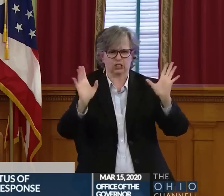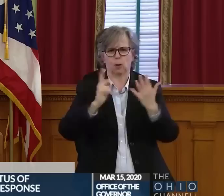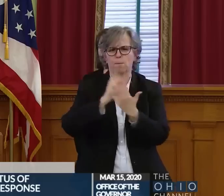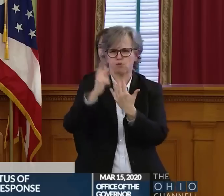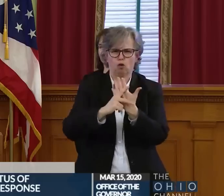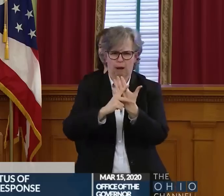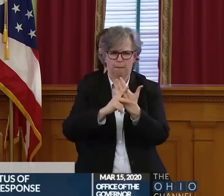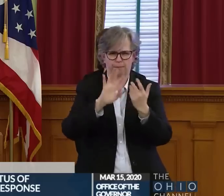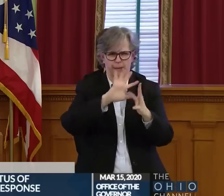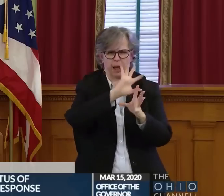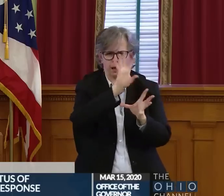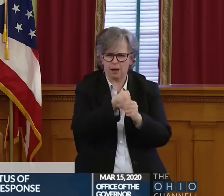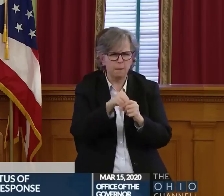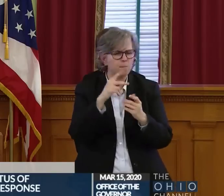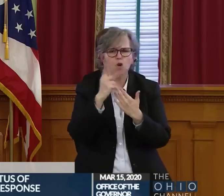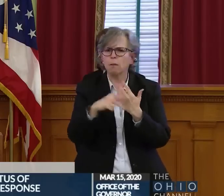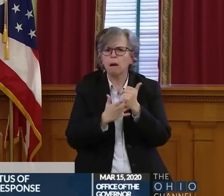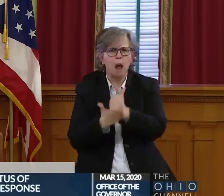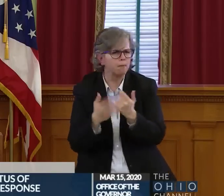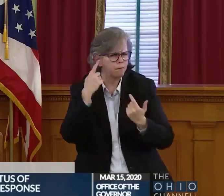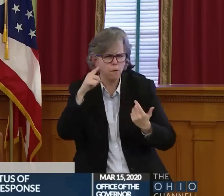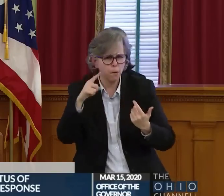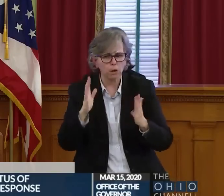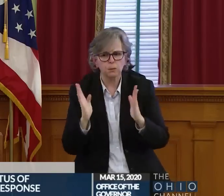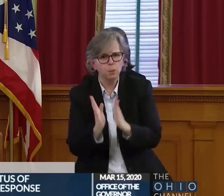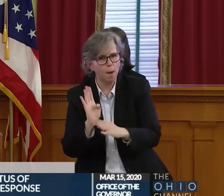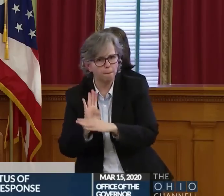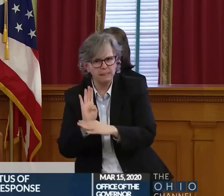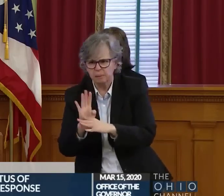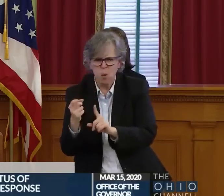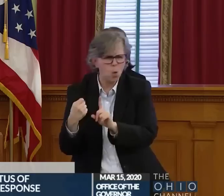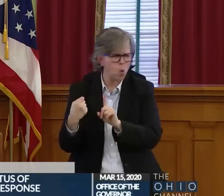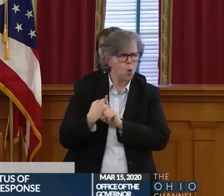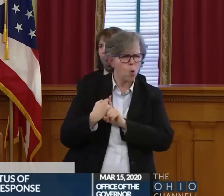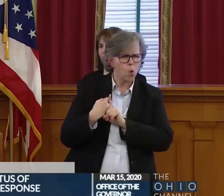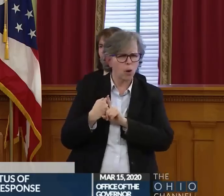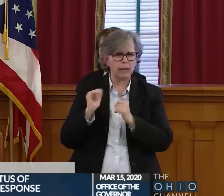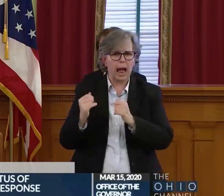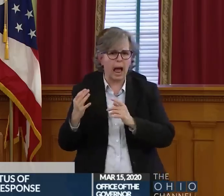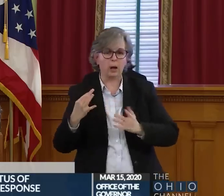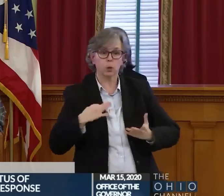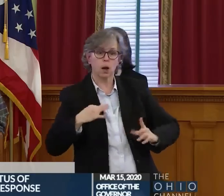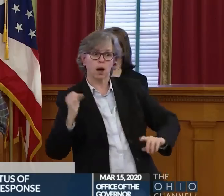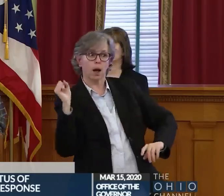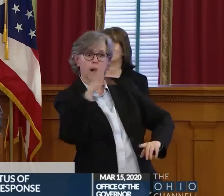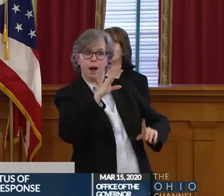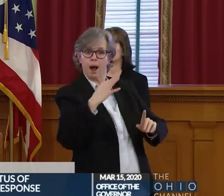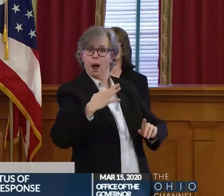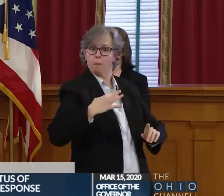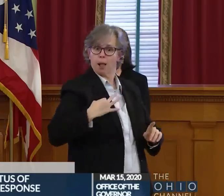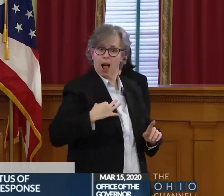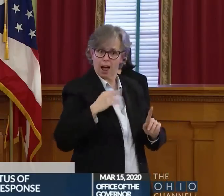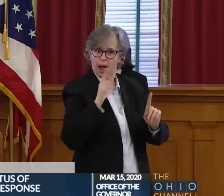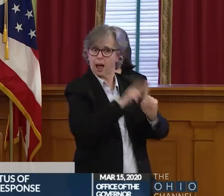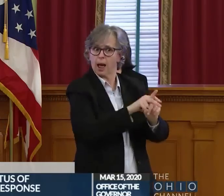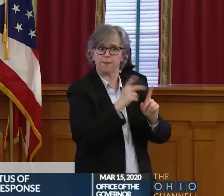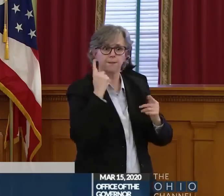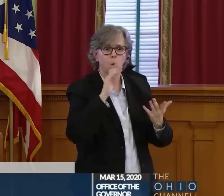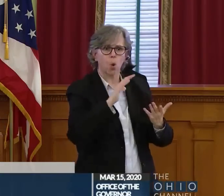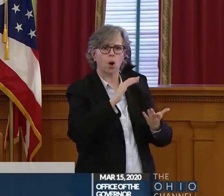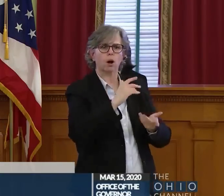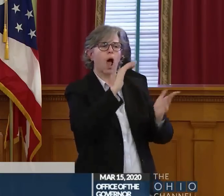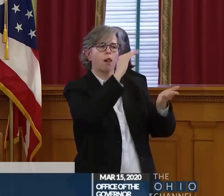small businesses impacted by the outbreak to apply, or the COVID-19 outbreak, to apply for a low-interest loan of up to